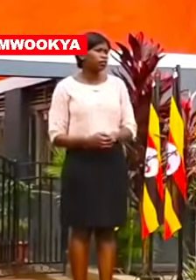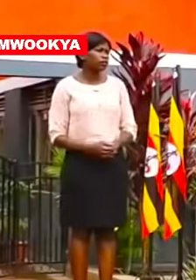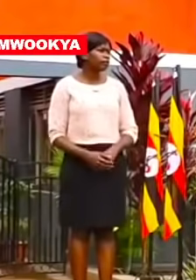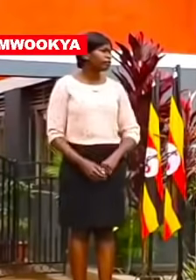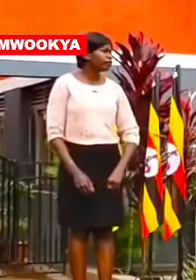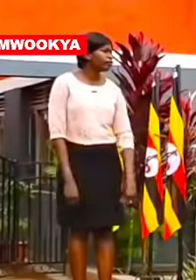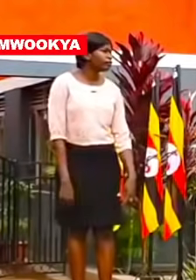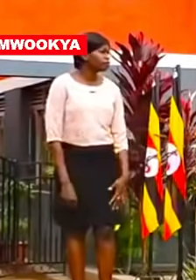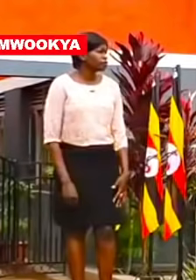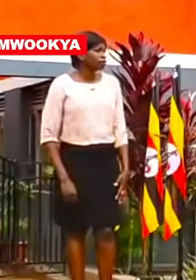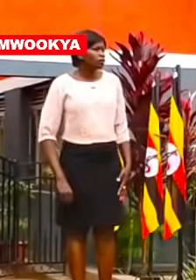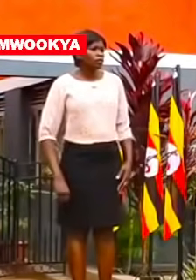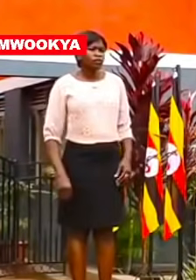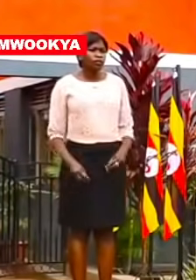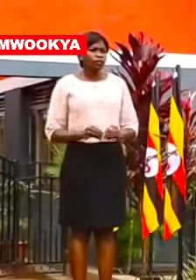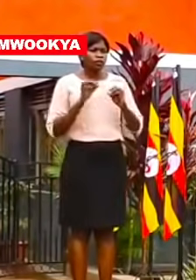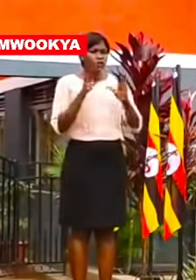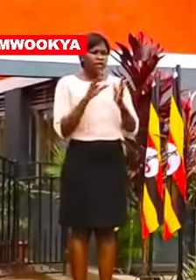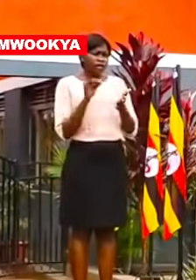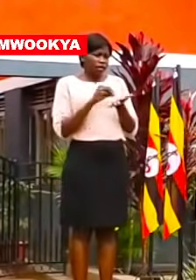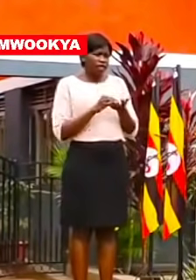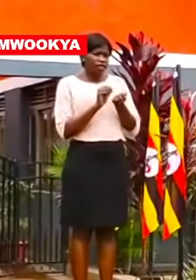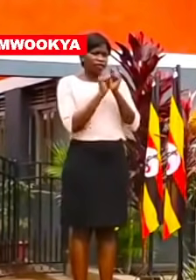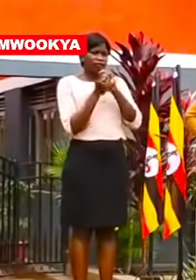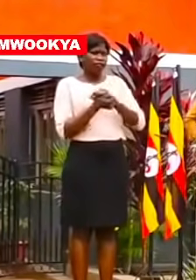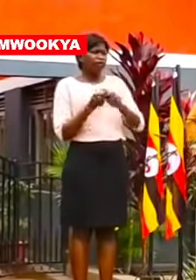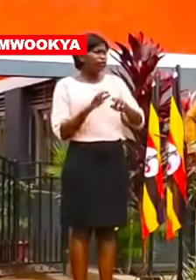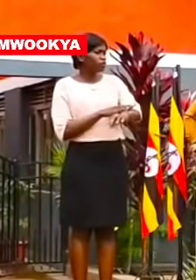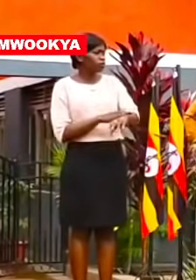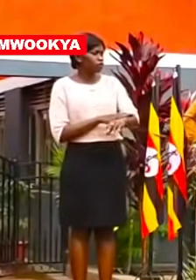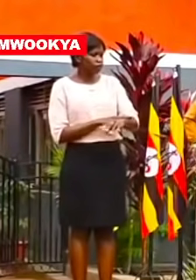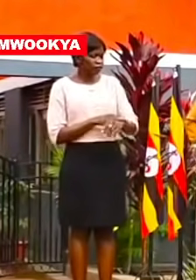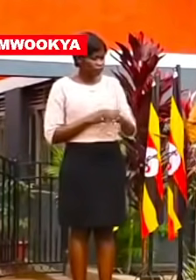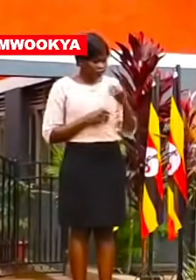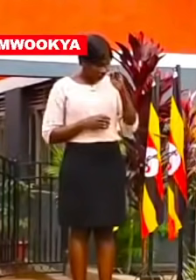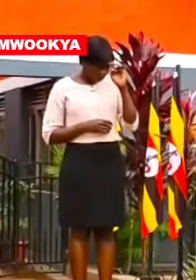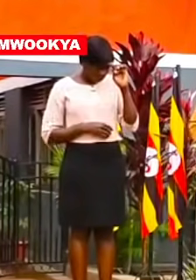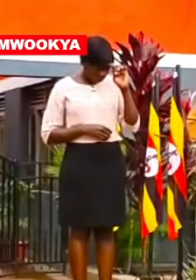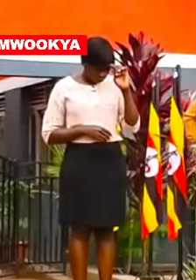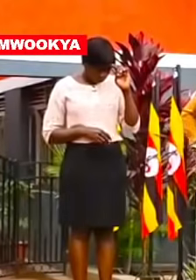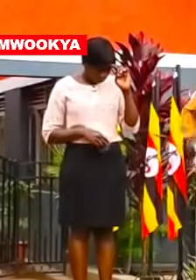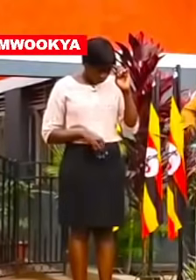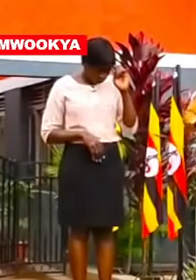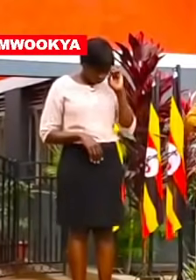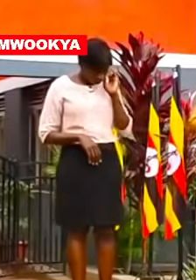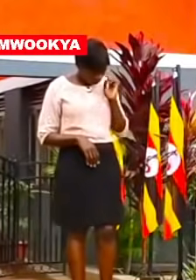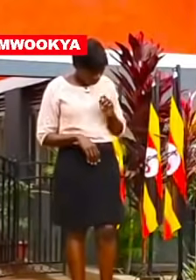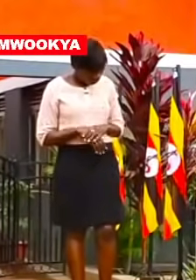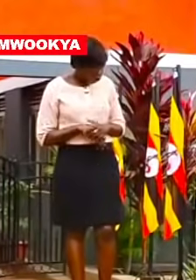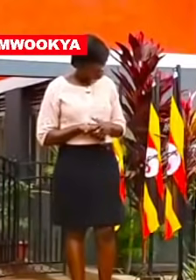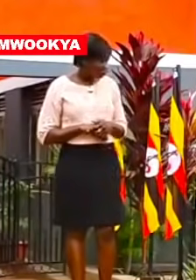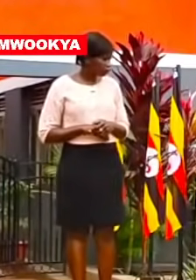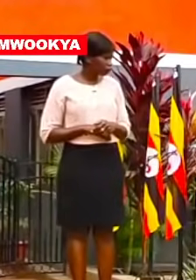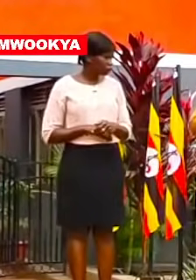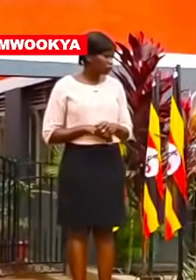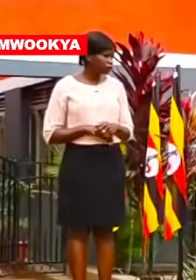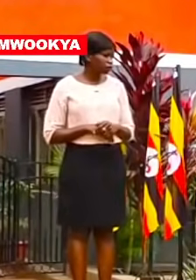All right, I'll just quickly translate this into Uganda and perhaps pick one or two